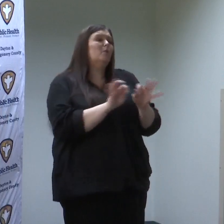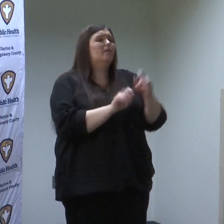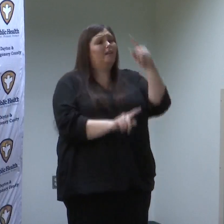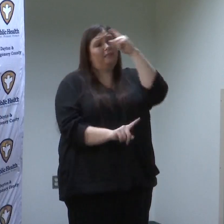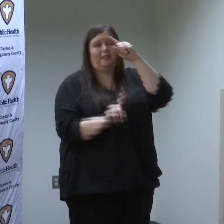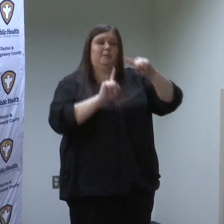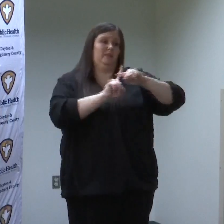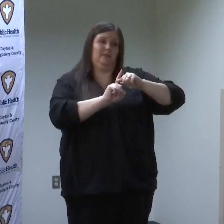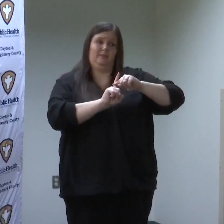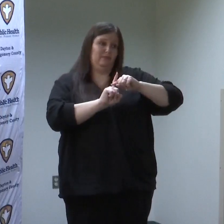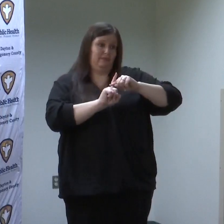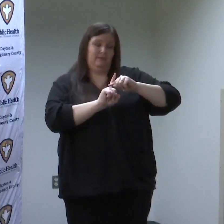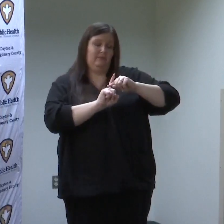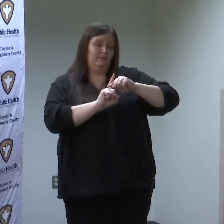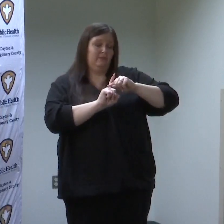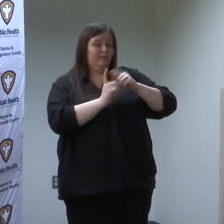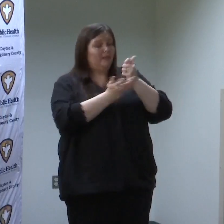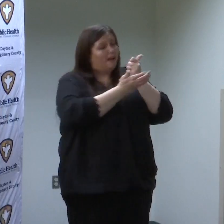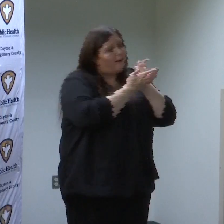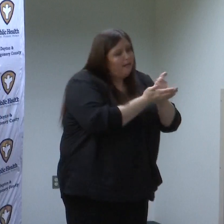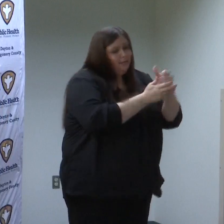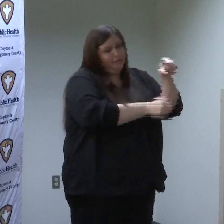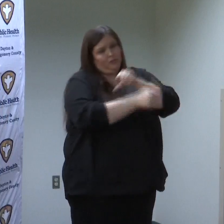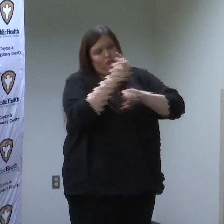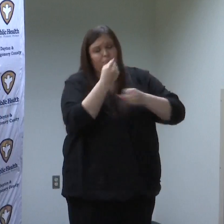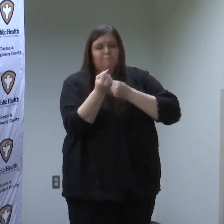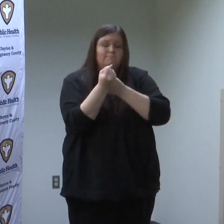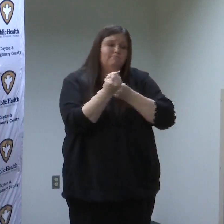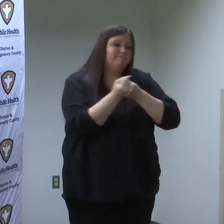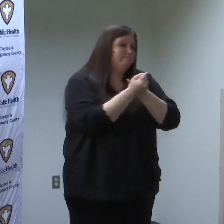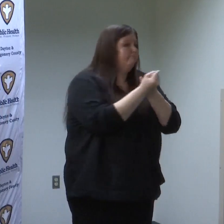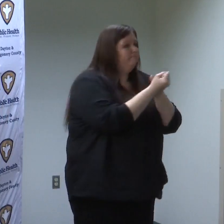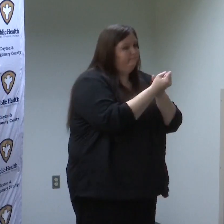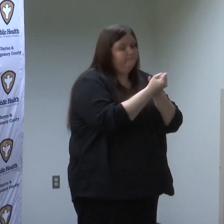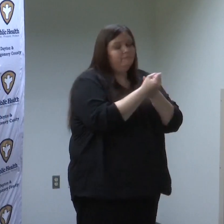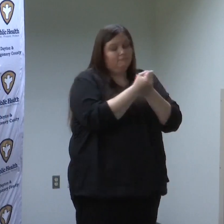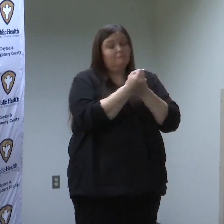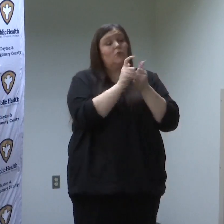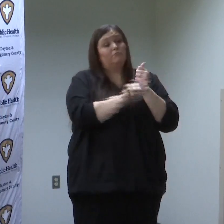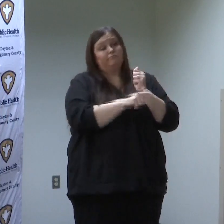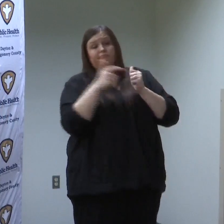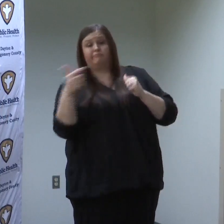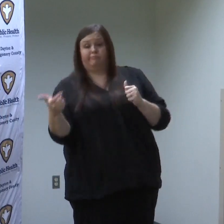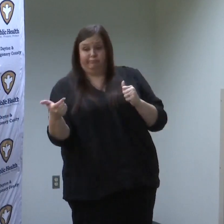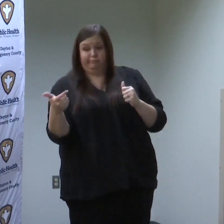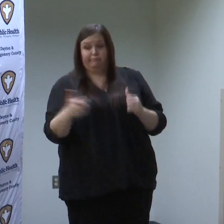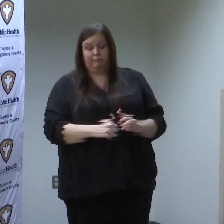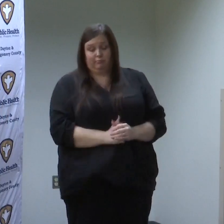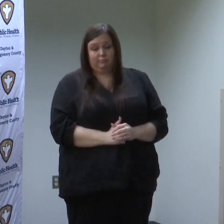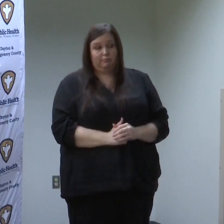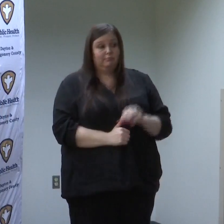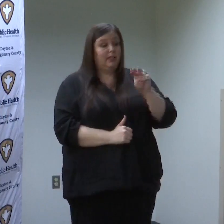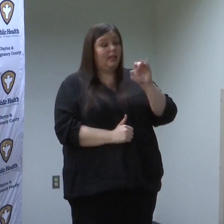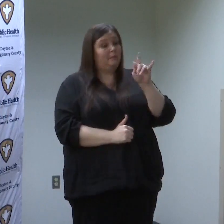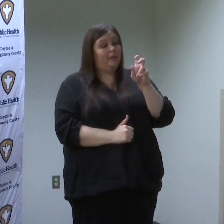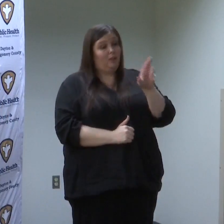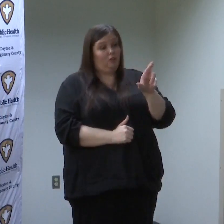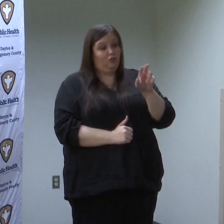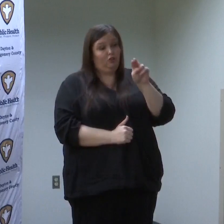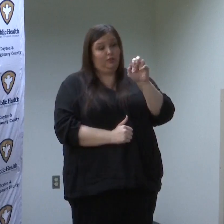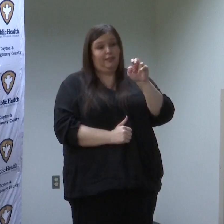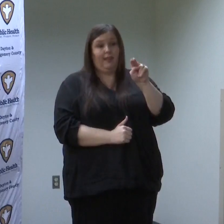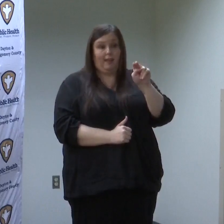positive, and we need to help each other during this time of uncertainty. With that, we'll turn it over to Mayor Nan Whaley for